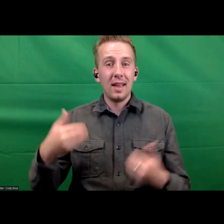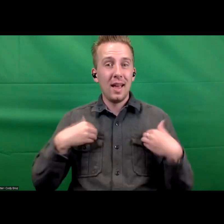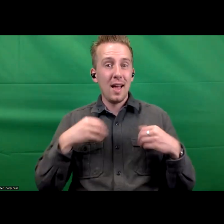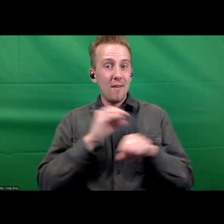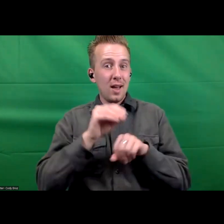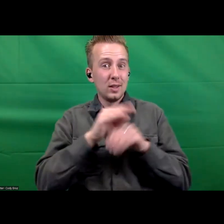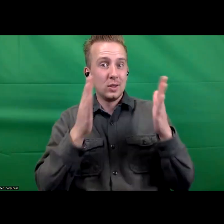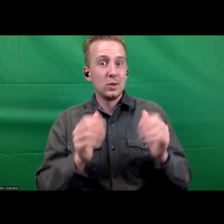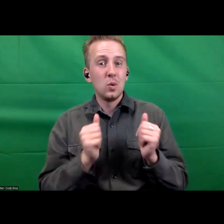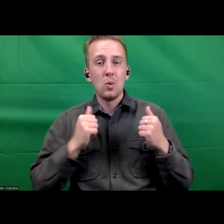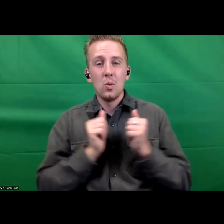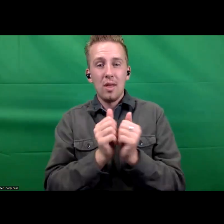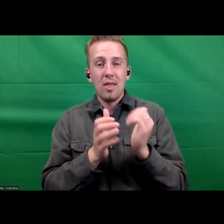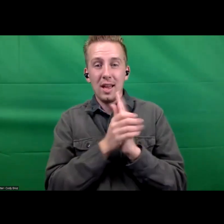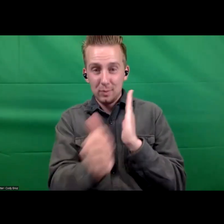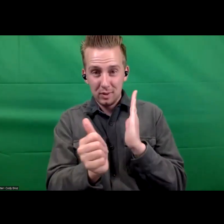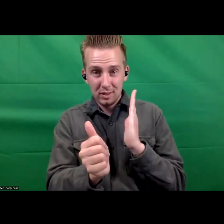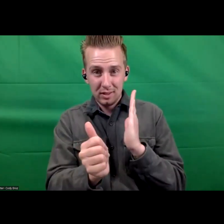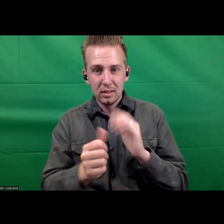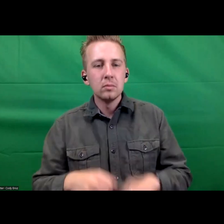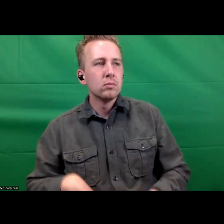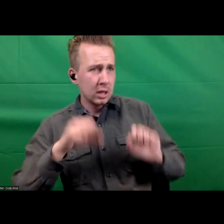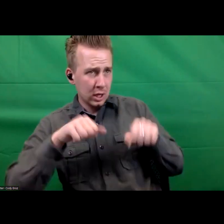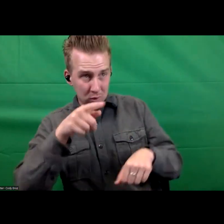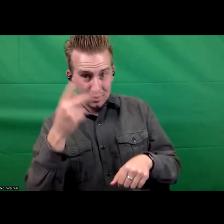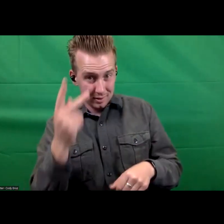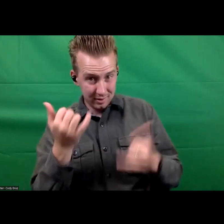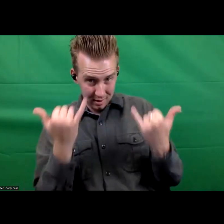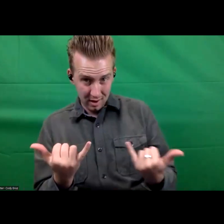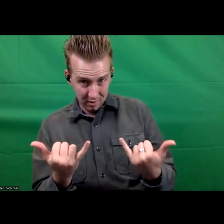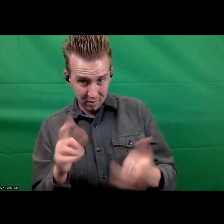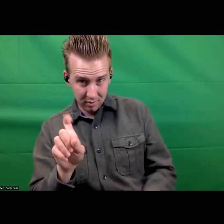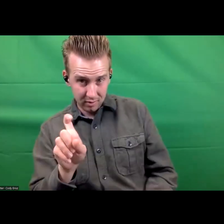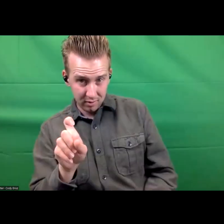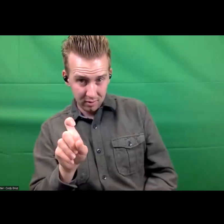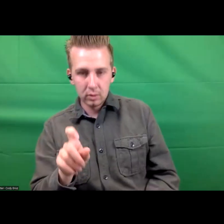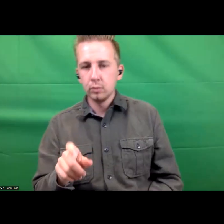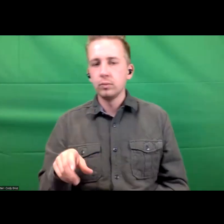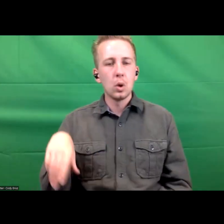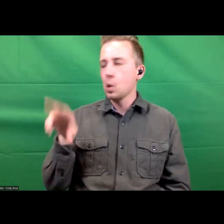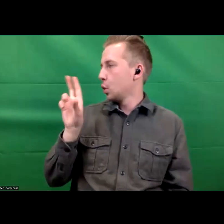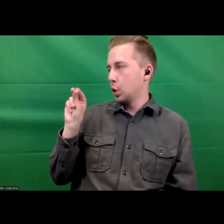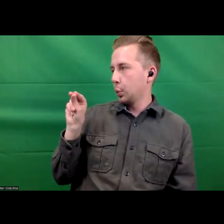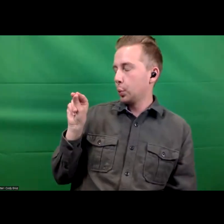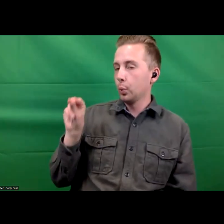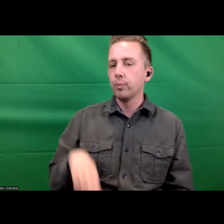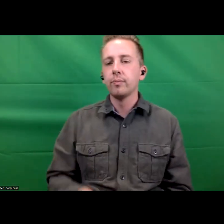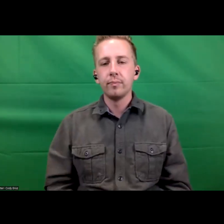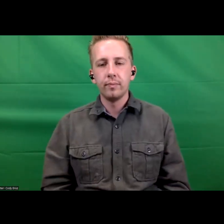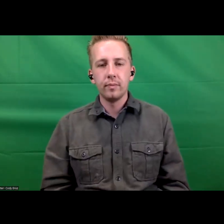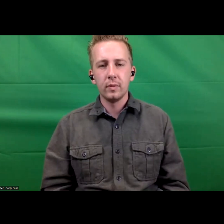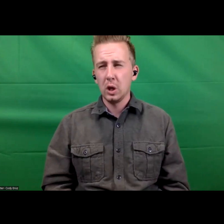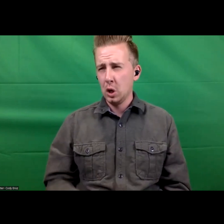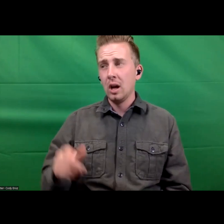in. Okay, can you see it now? Hi, welcome to business. My name is Mandy. And No. I'm a master at Fresno City. It did show for My briefly. major